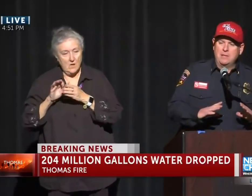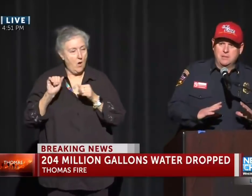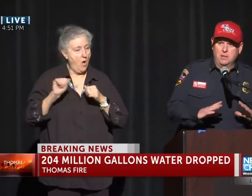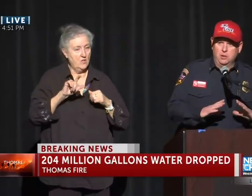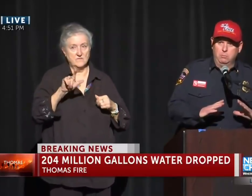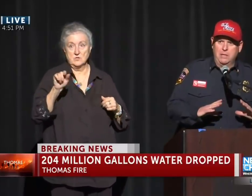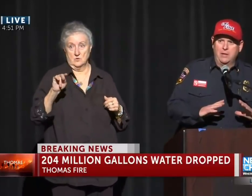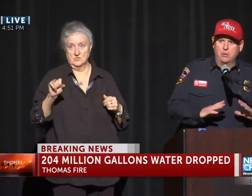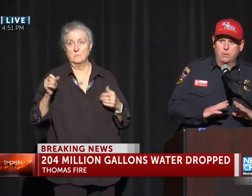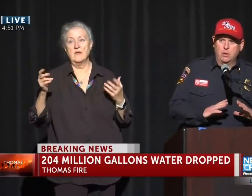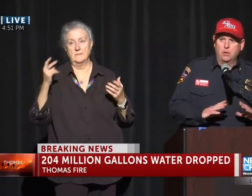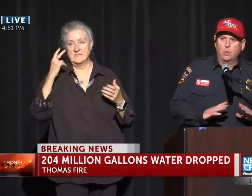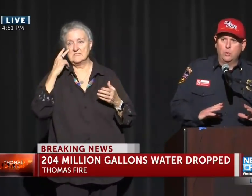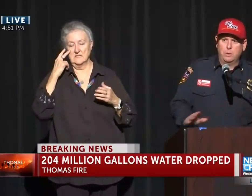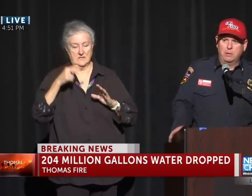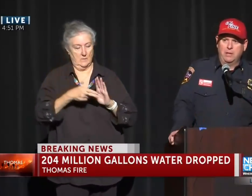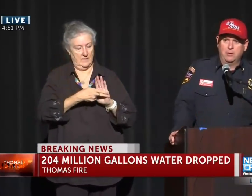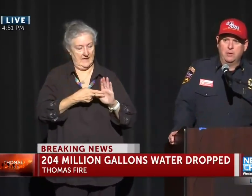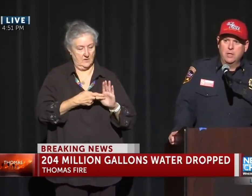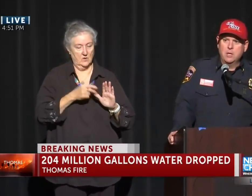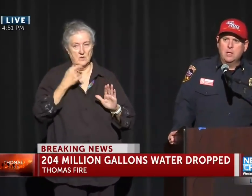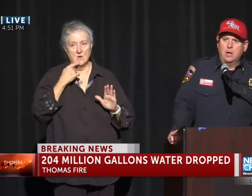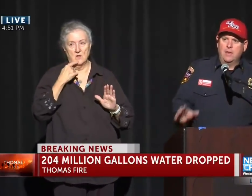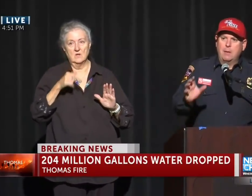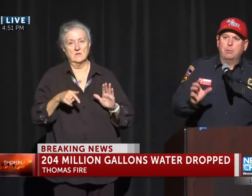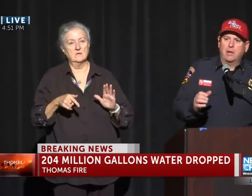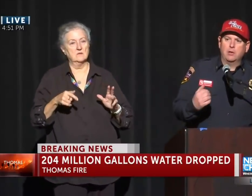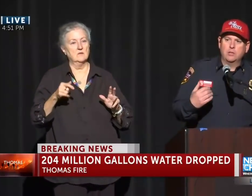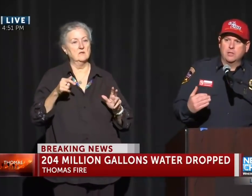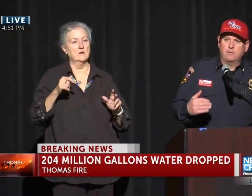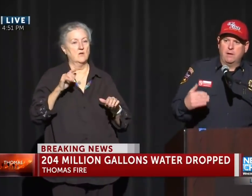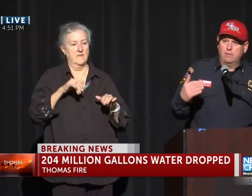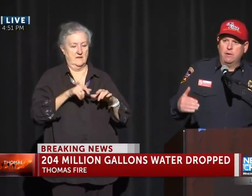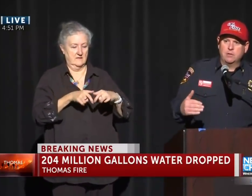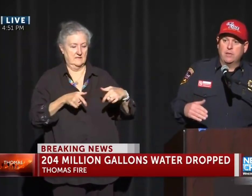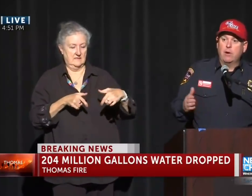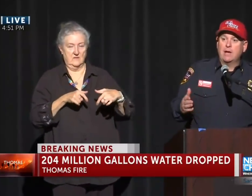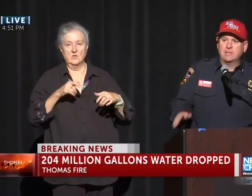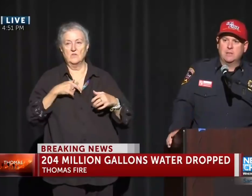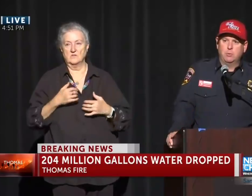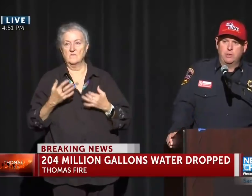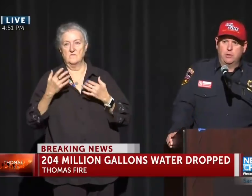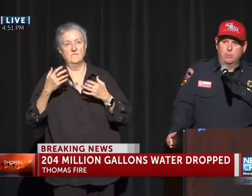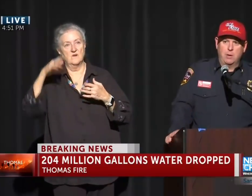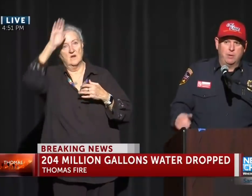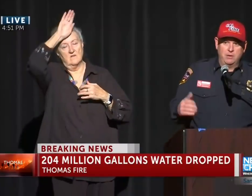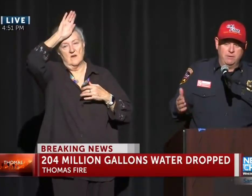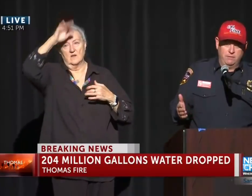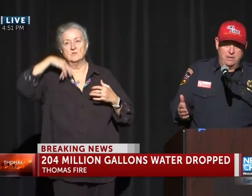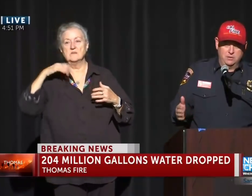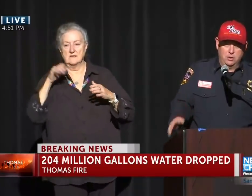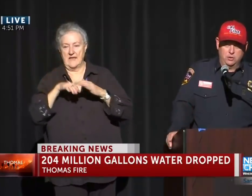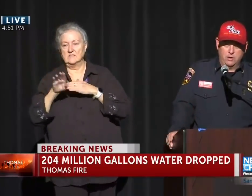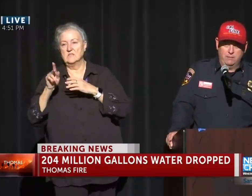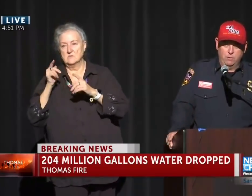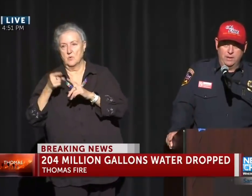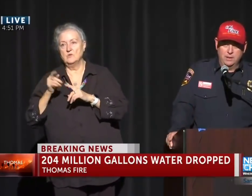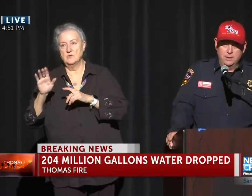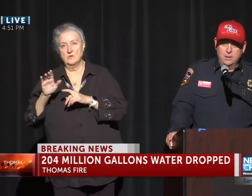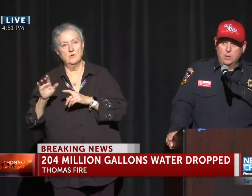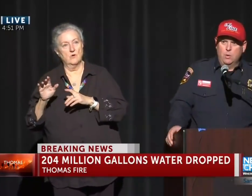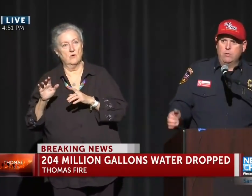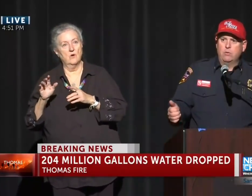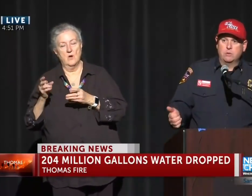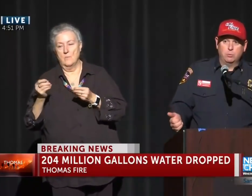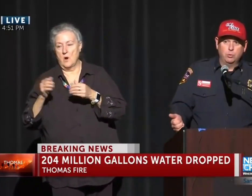and you may see a little placard. We call it a WUI placard. On that placard tells firefighters on their access point to your property, even if it has a long